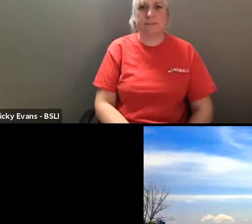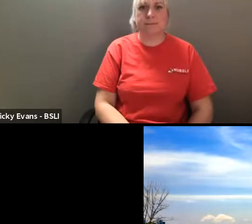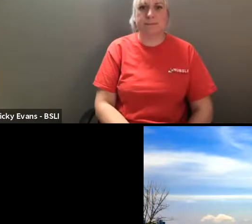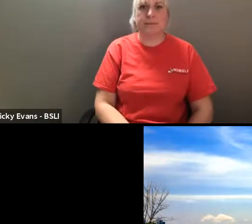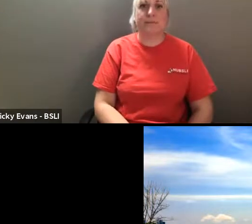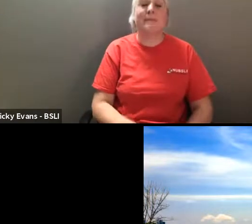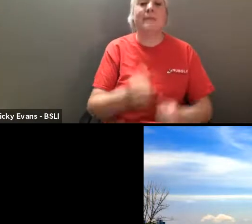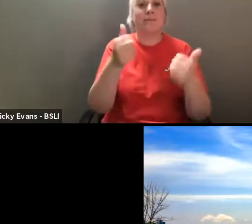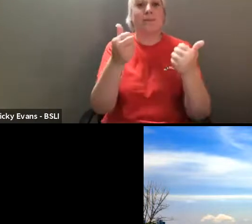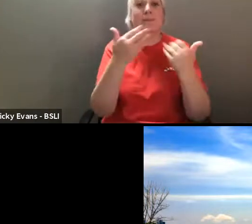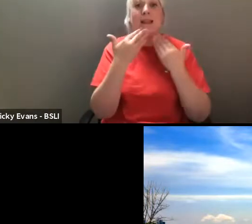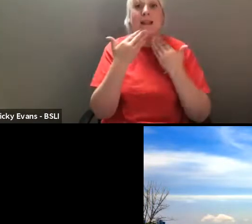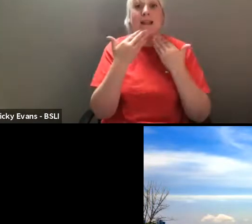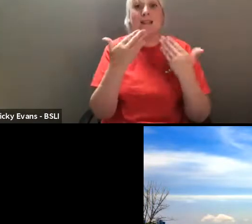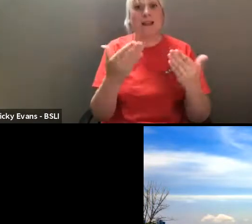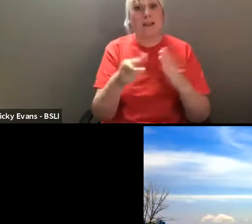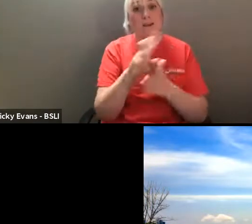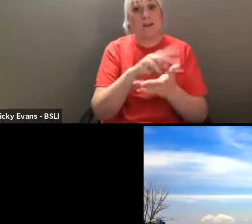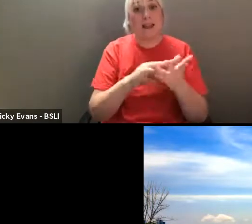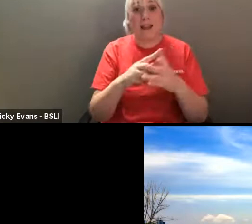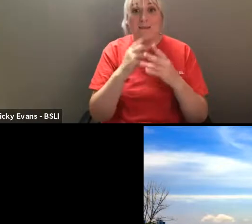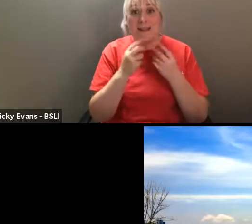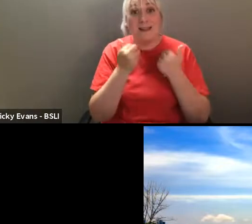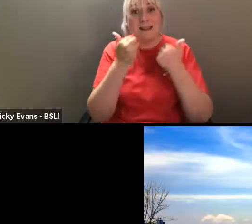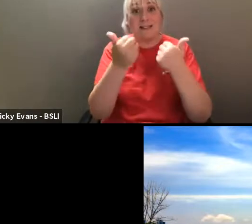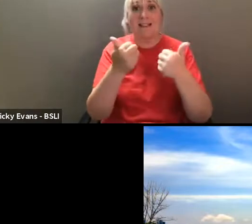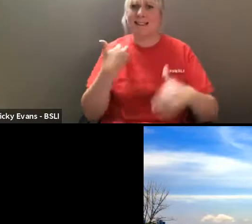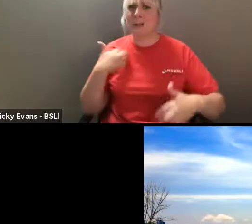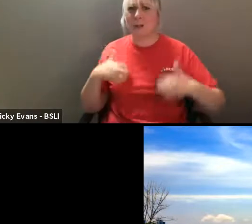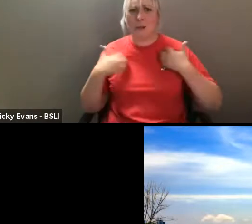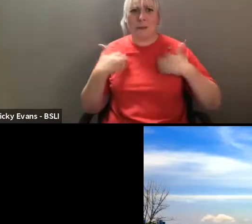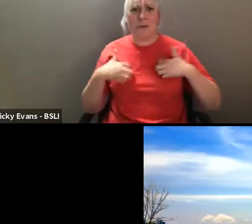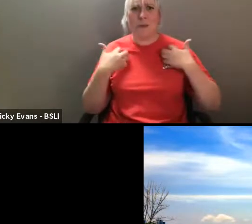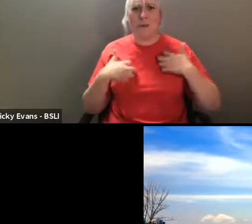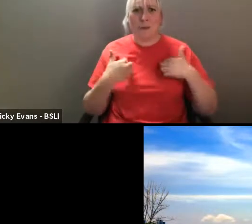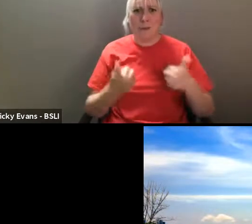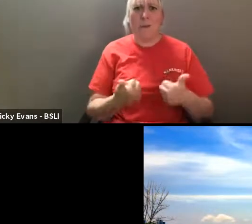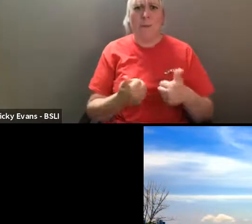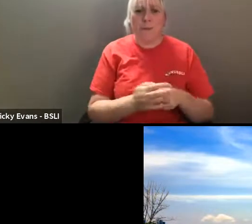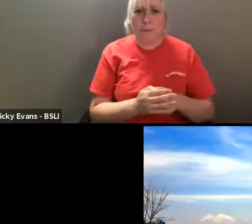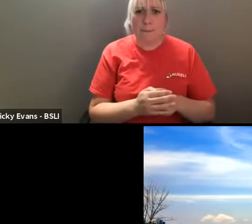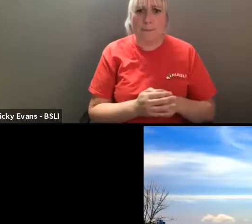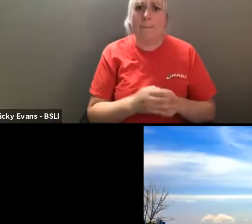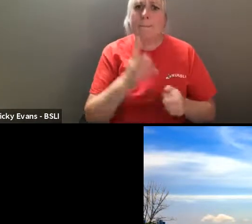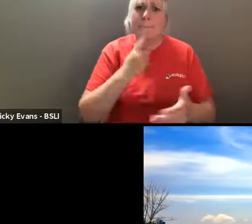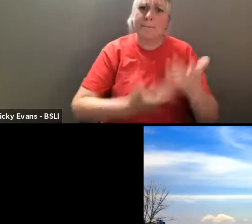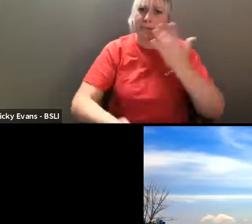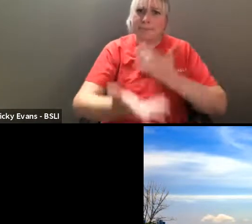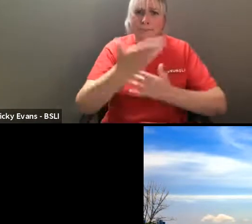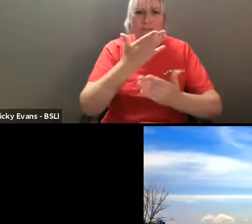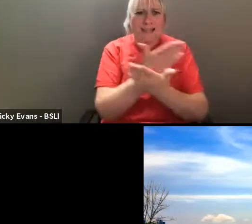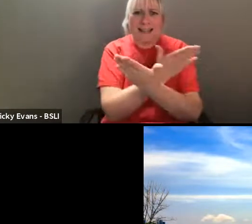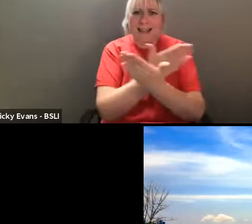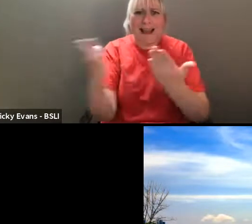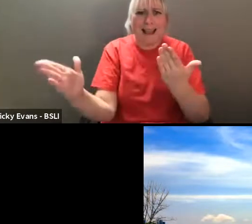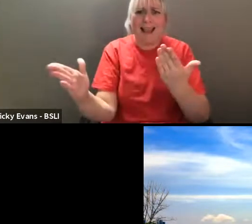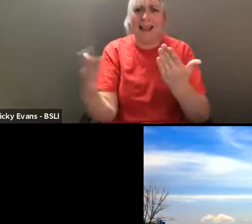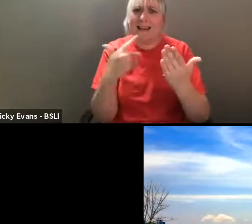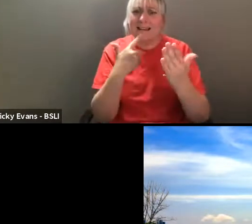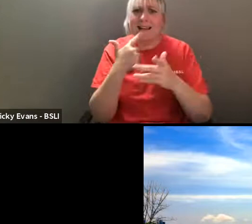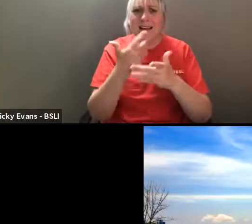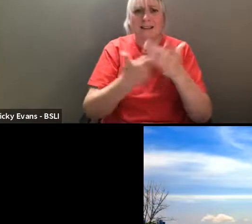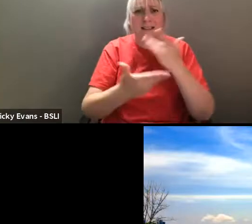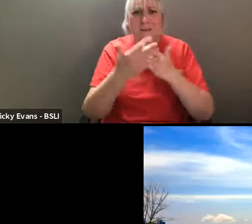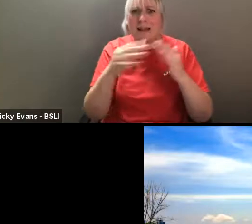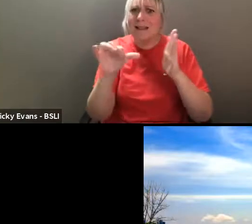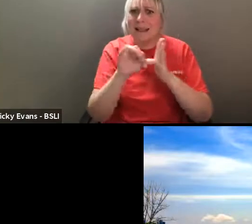Well, thank you very much, David. That's really interesting. And again, really highlights the kind of how what